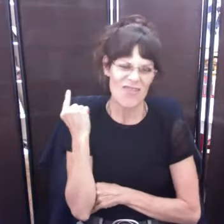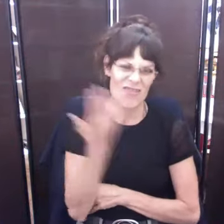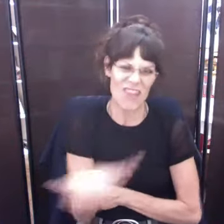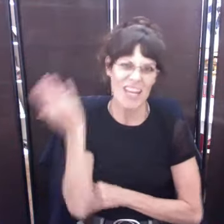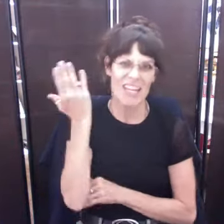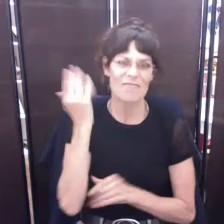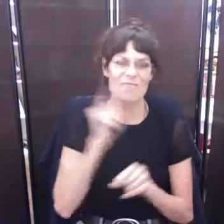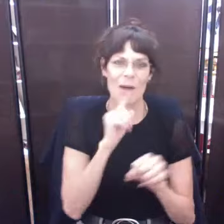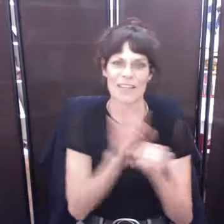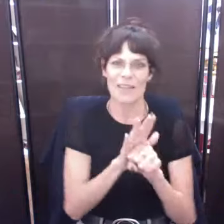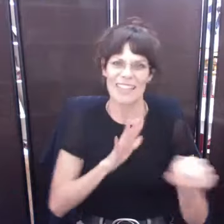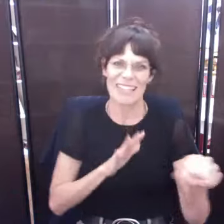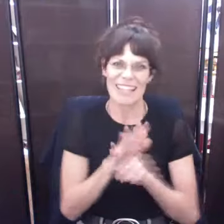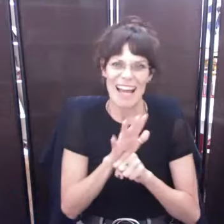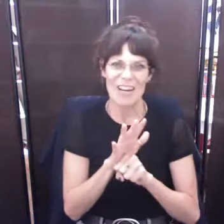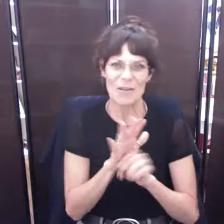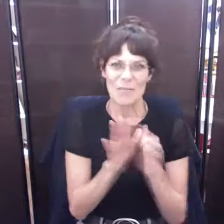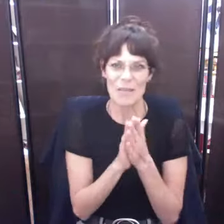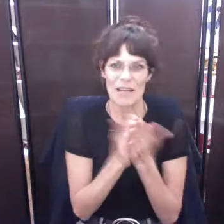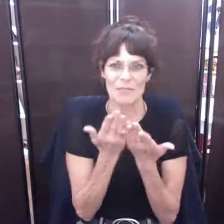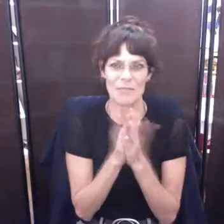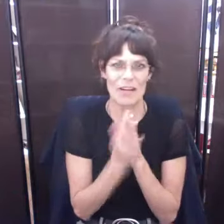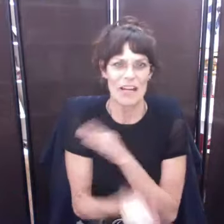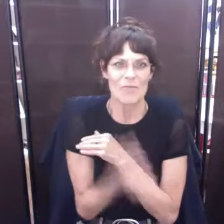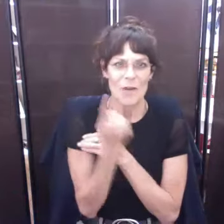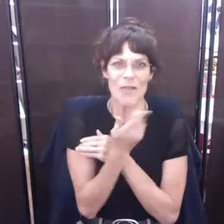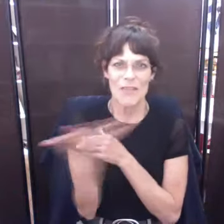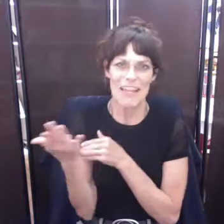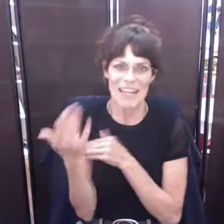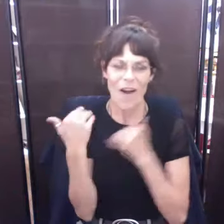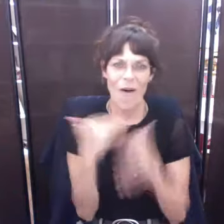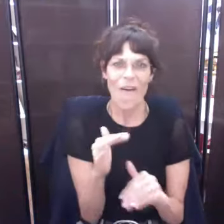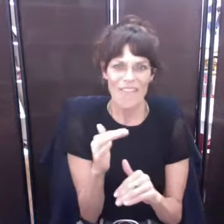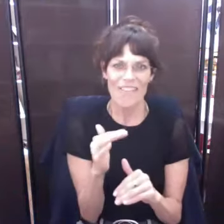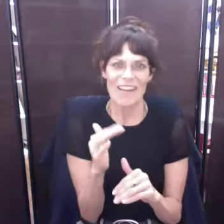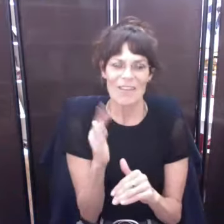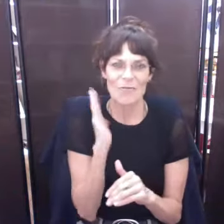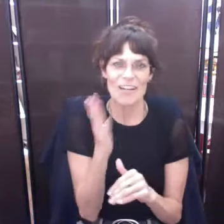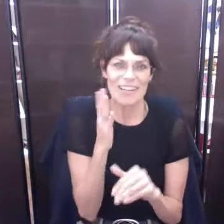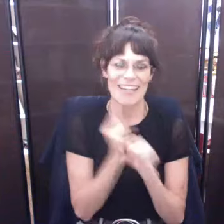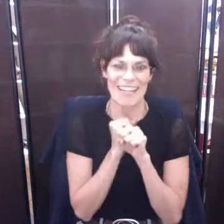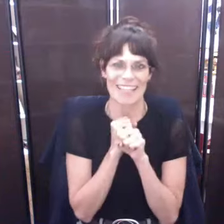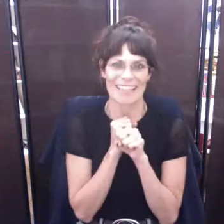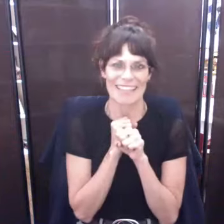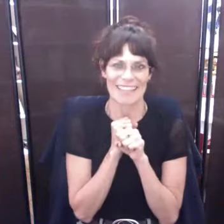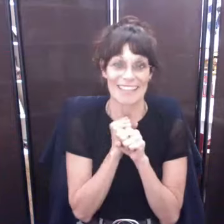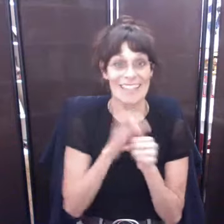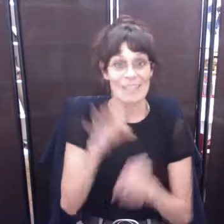this entire big book is one thing and one thing only that we're going to get. That's a spiritual experience. That's